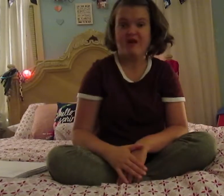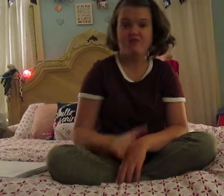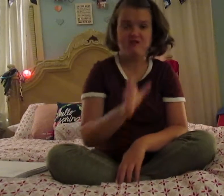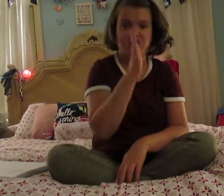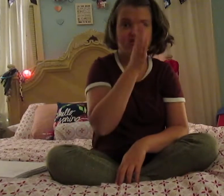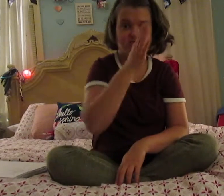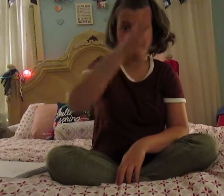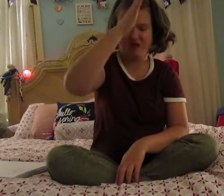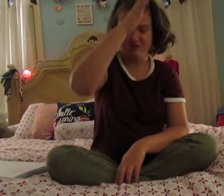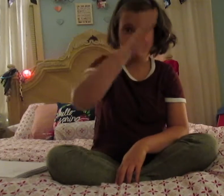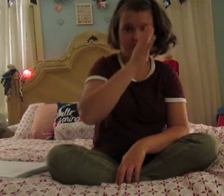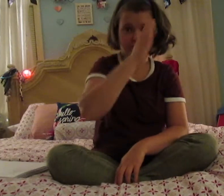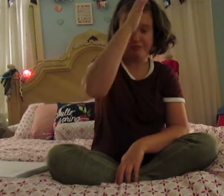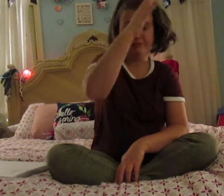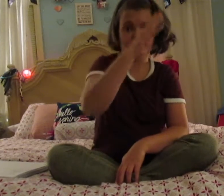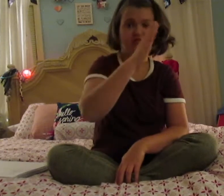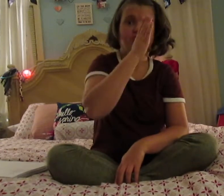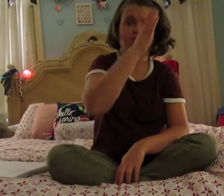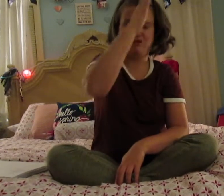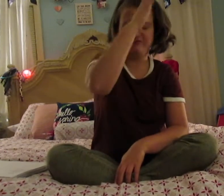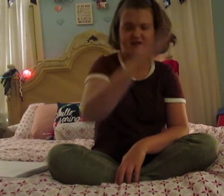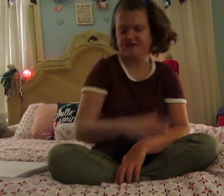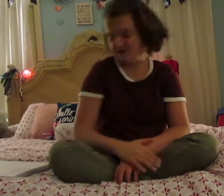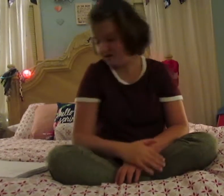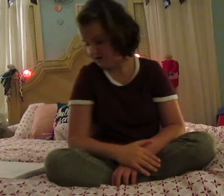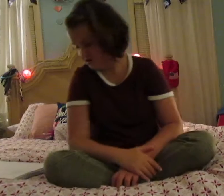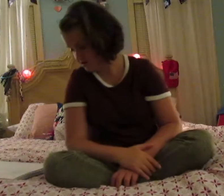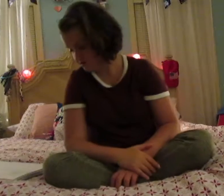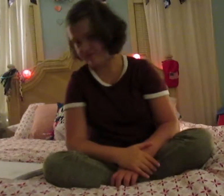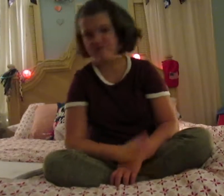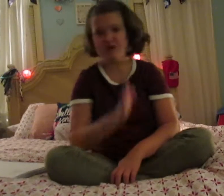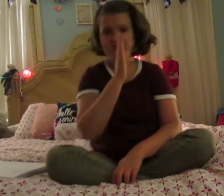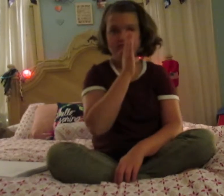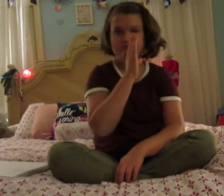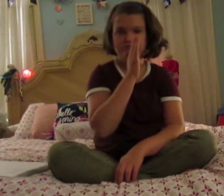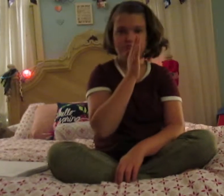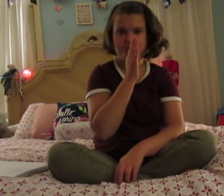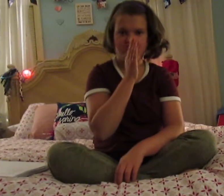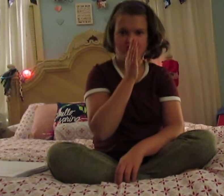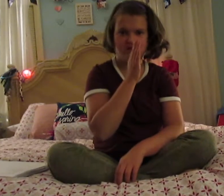parents, parents, mom, dad. so, mom, dad,